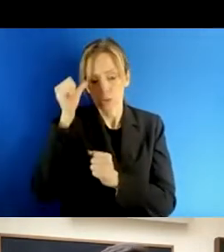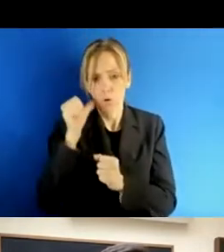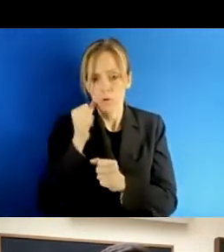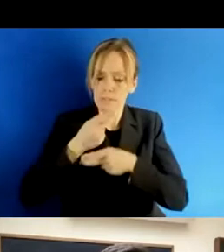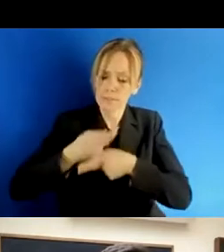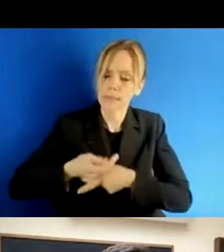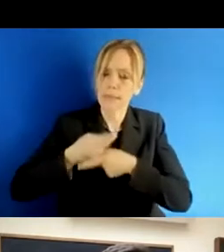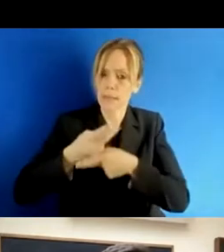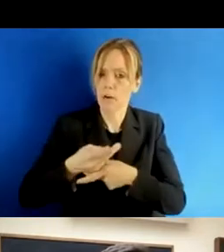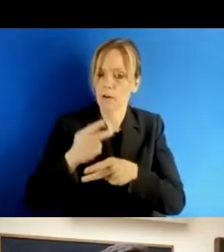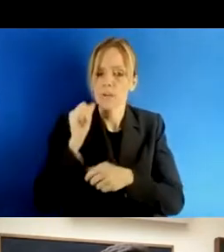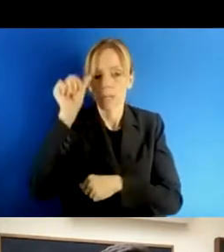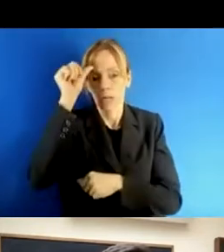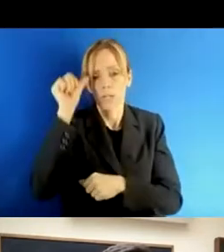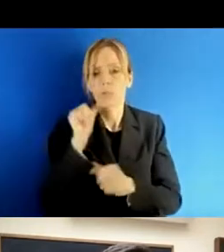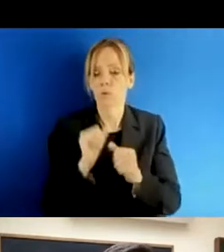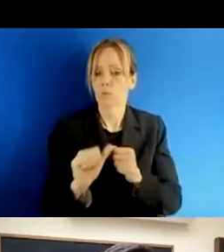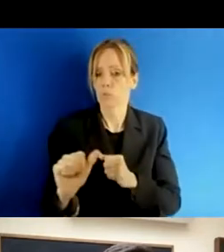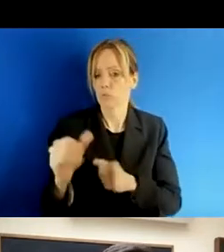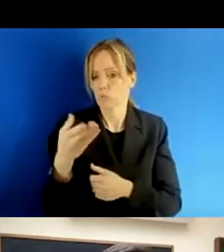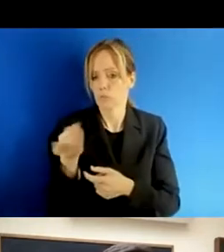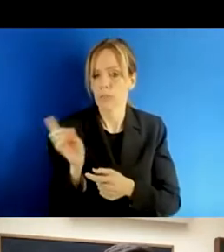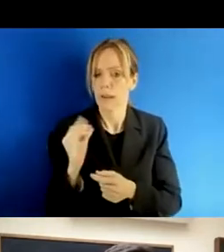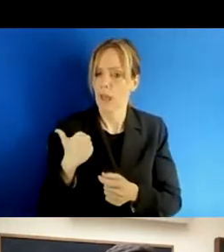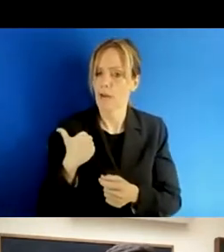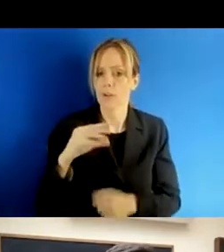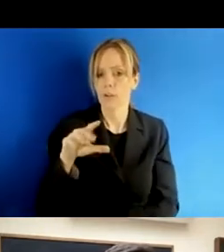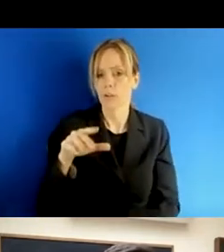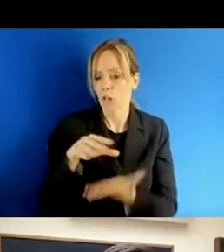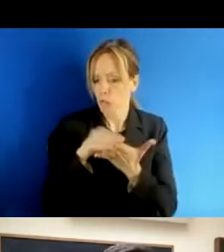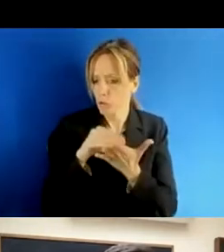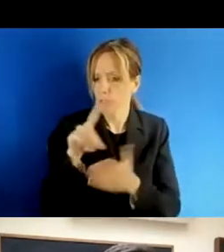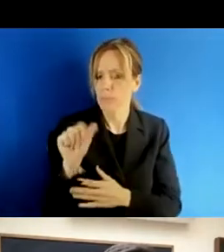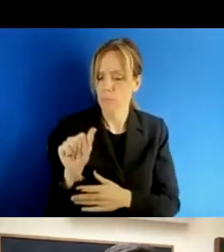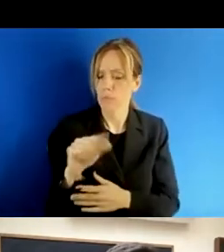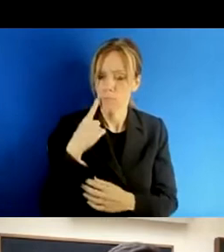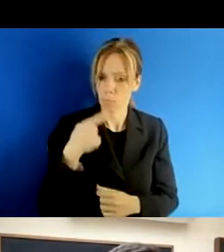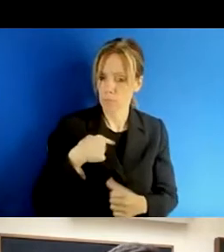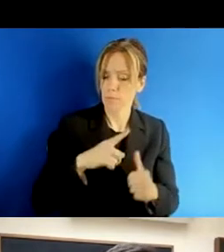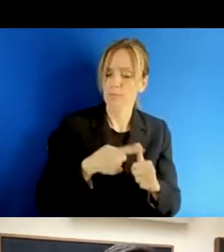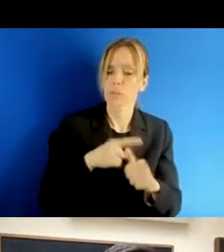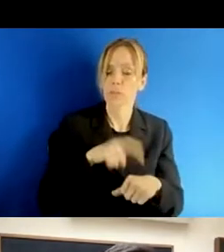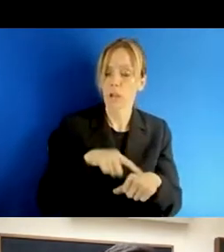was the first time I experienced how people observed people with disabilities in the community when we would go into town to go shopping, and